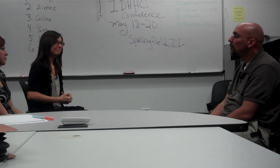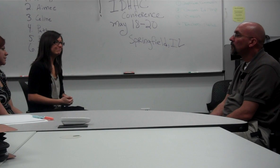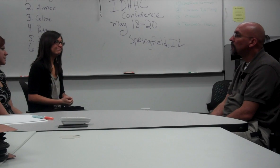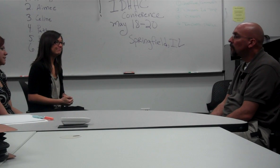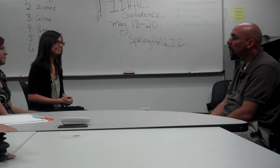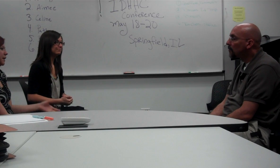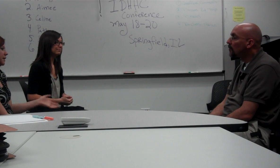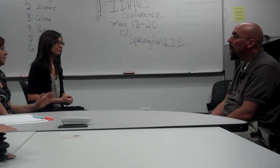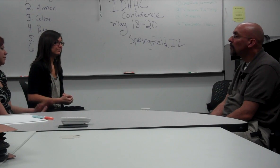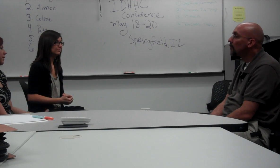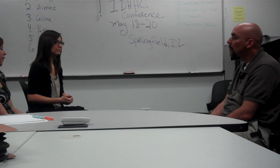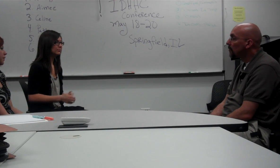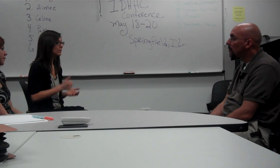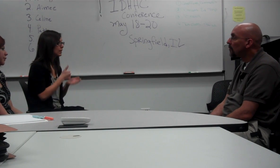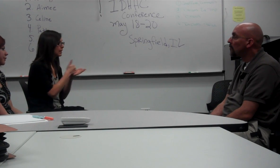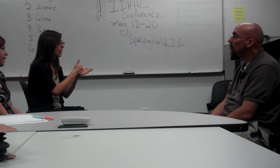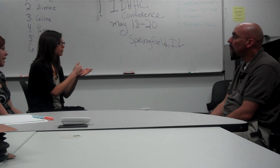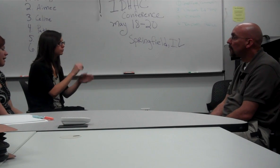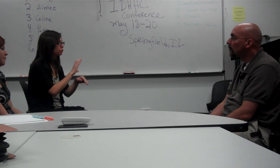will assist them in using our computer lab,